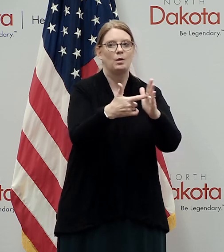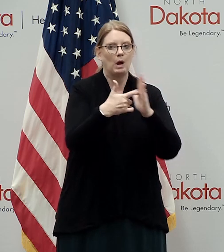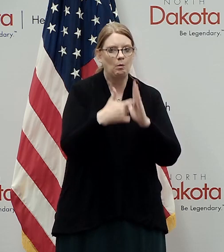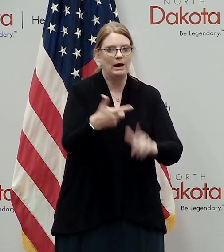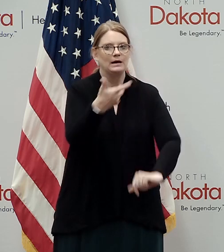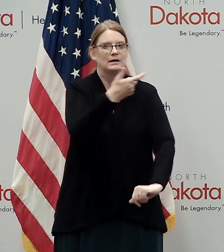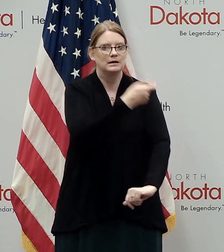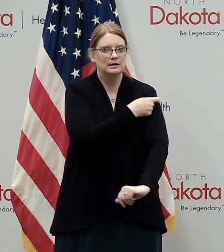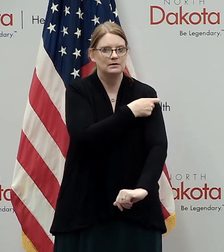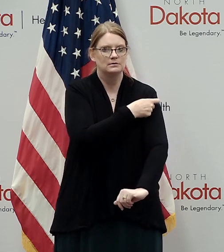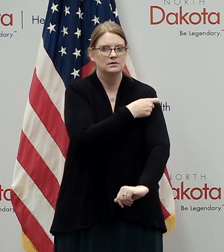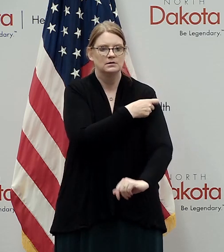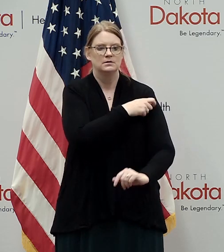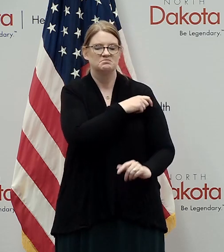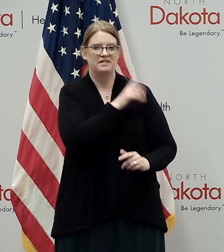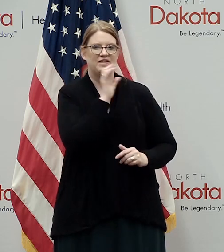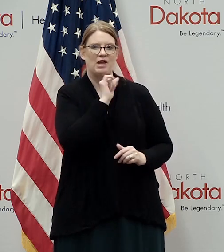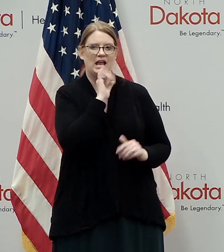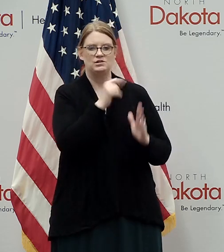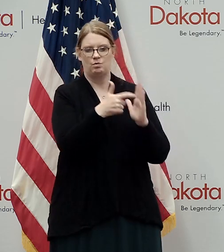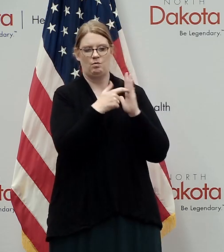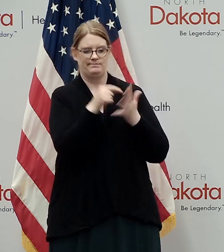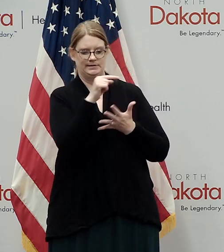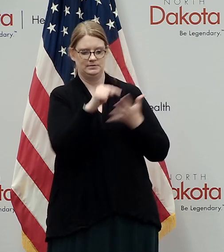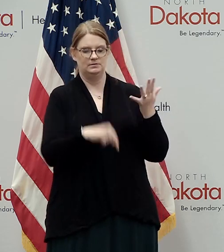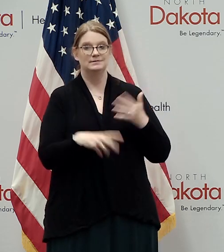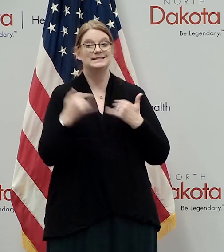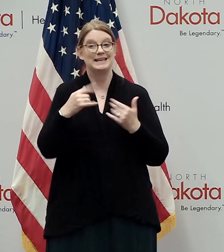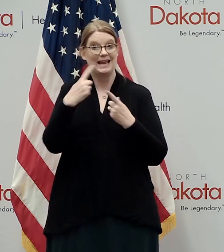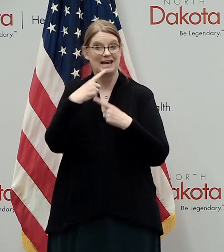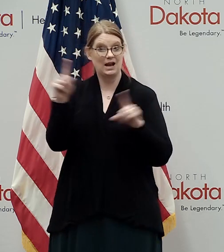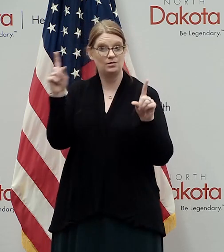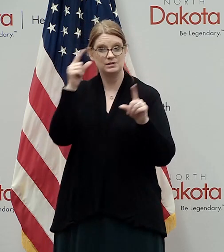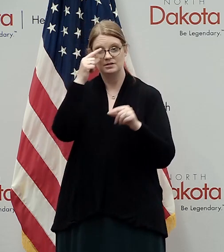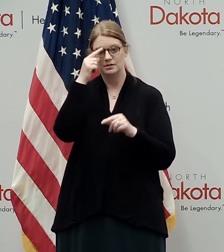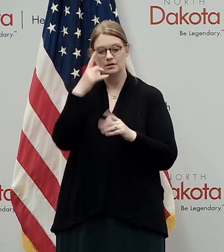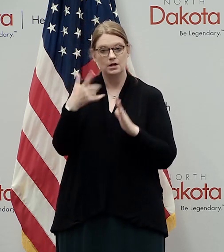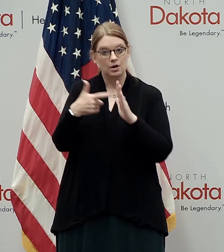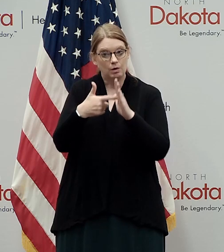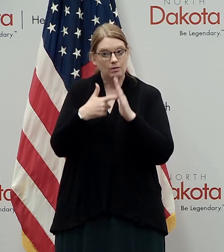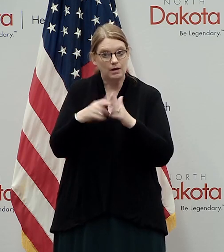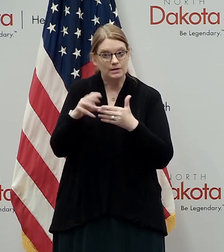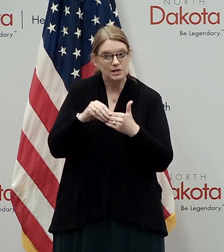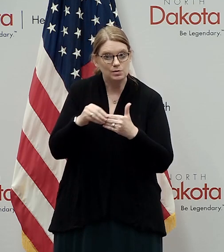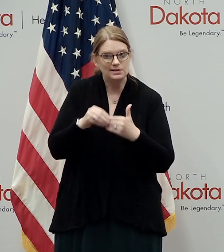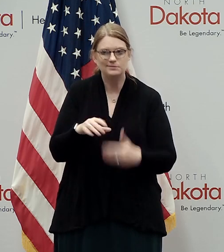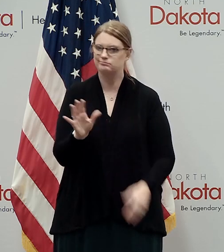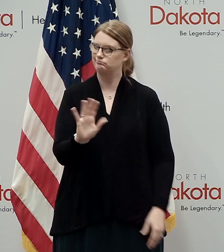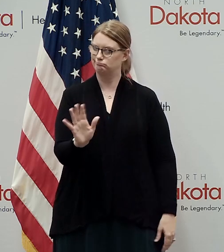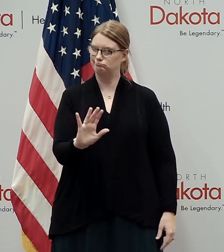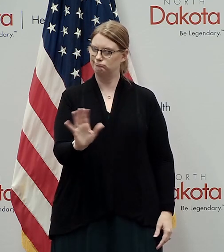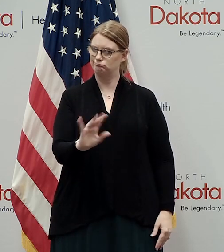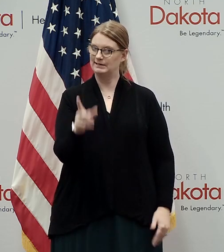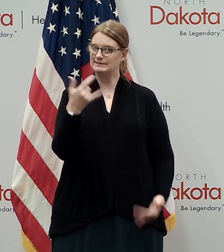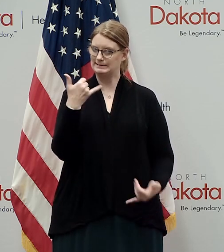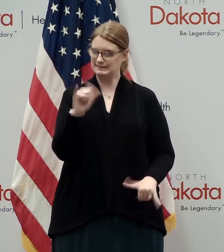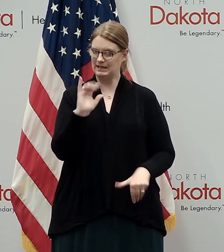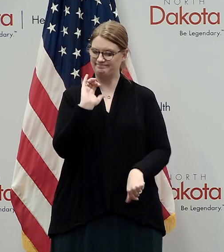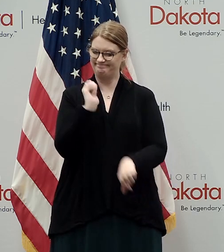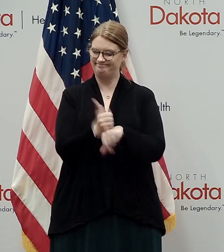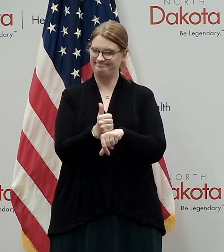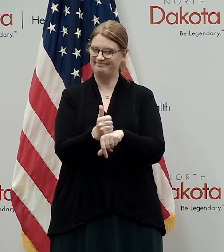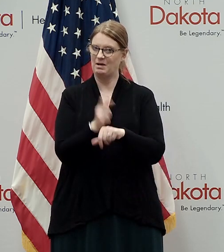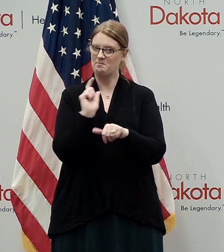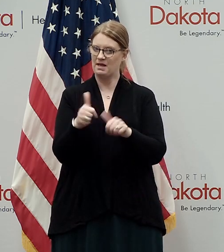the requirements for their age. We want to announce today these requirements will not be loosened or delayed due to the COVID-19